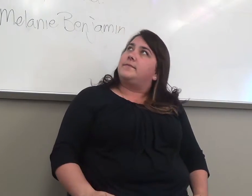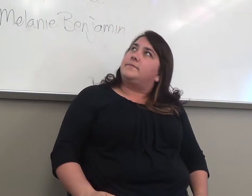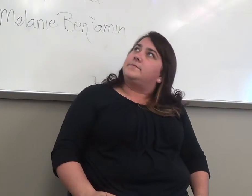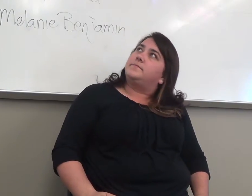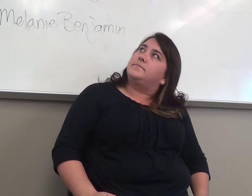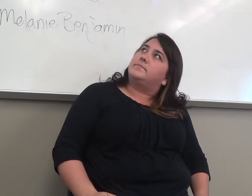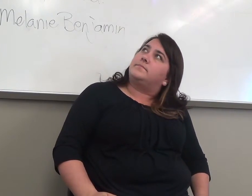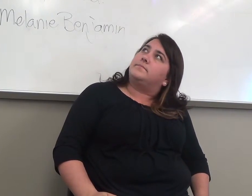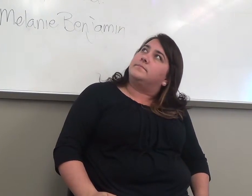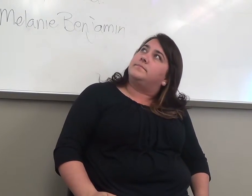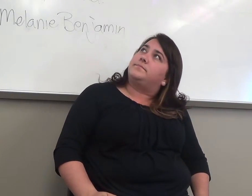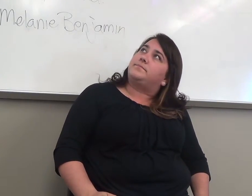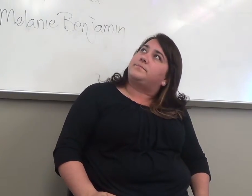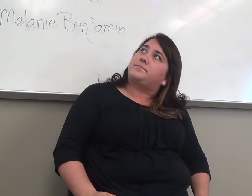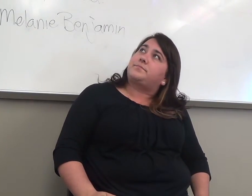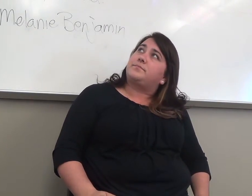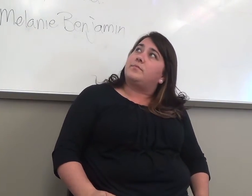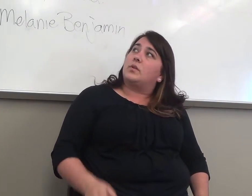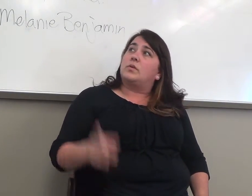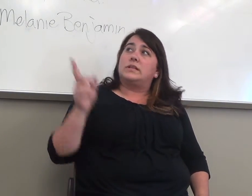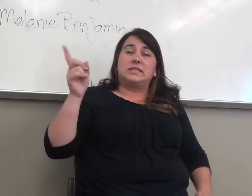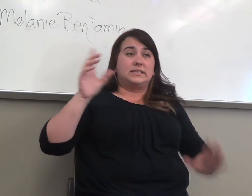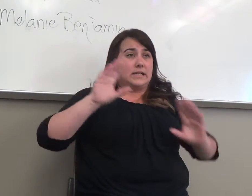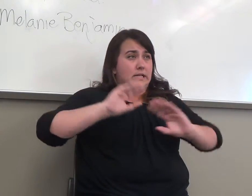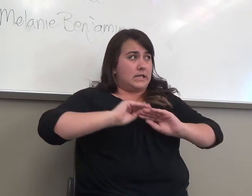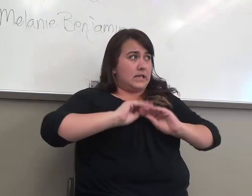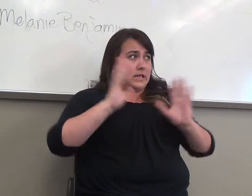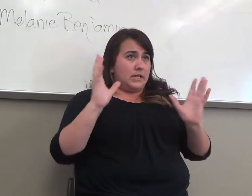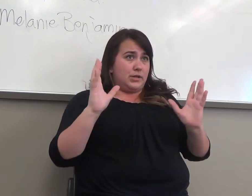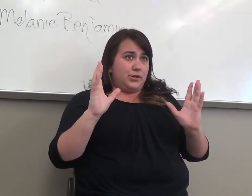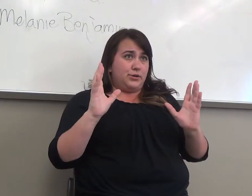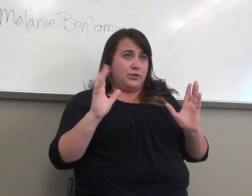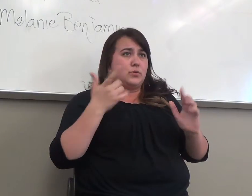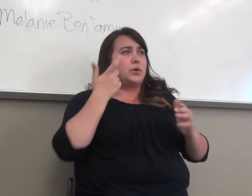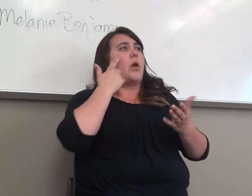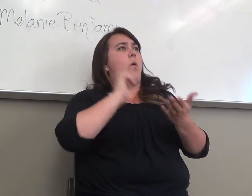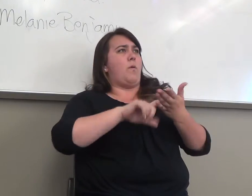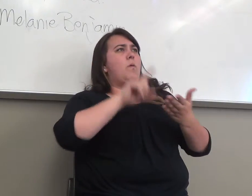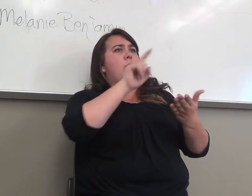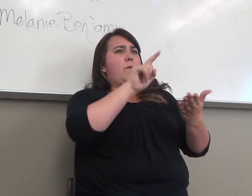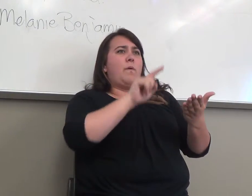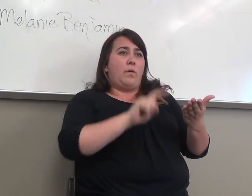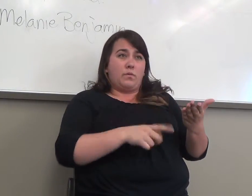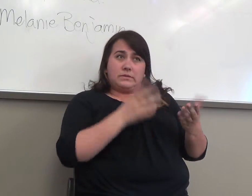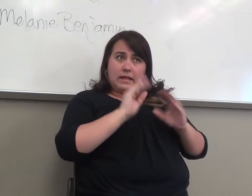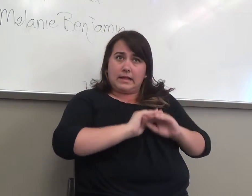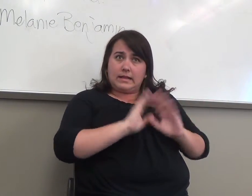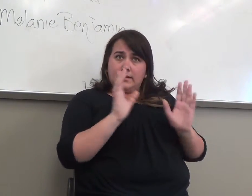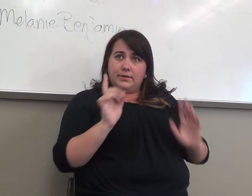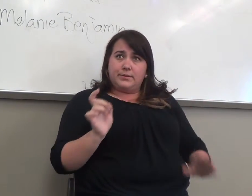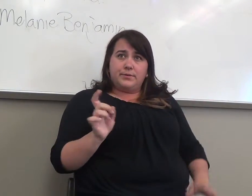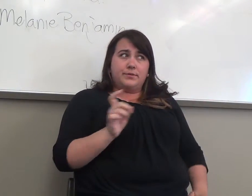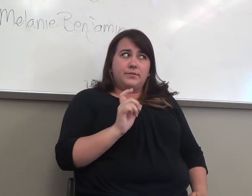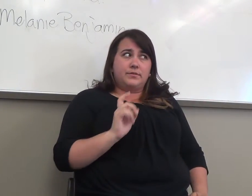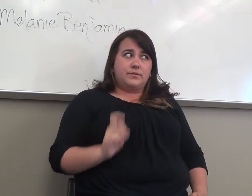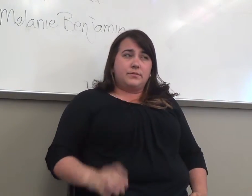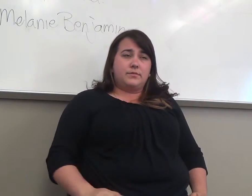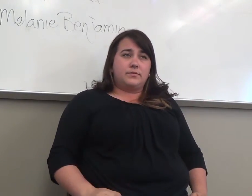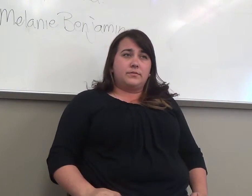Was this as clear as far as picking out this stuff as the other one?